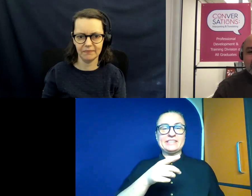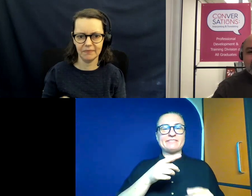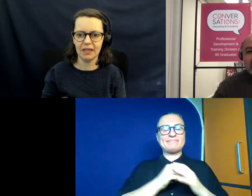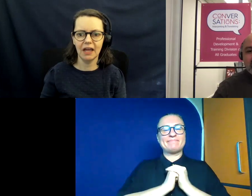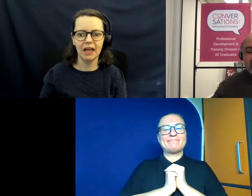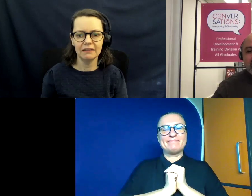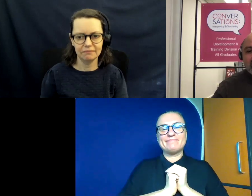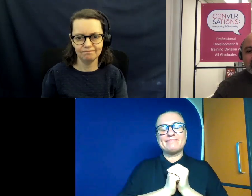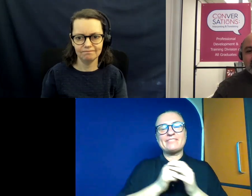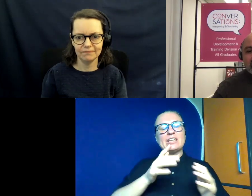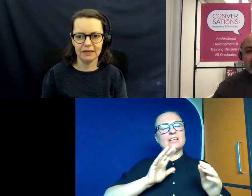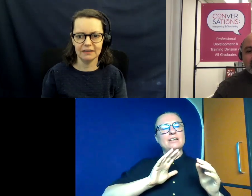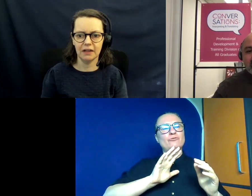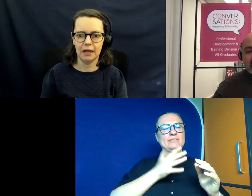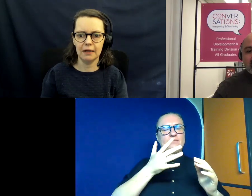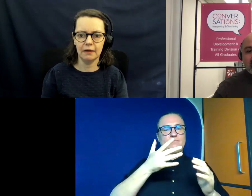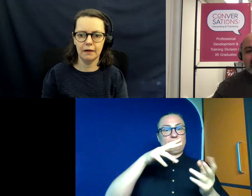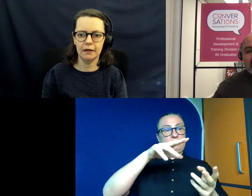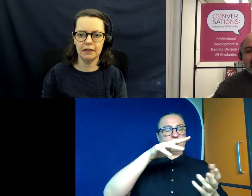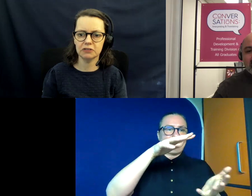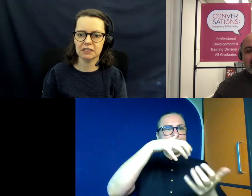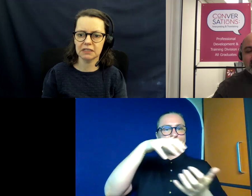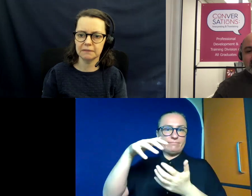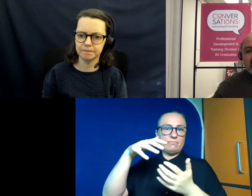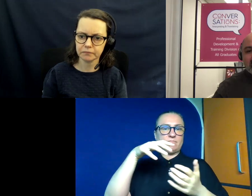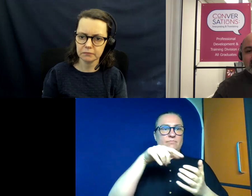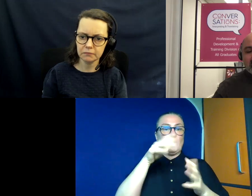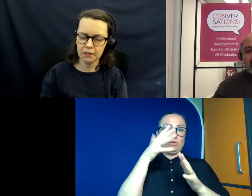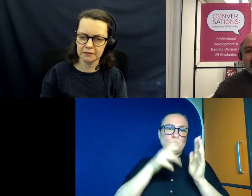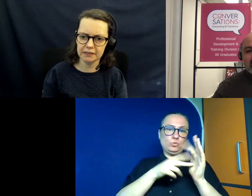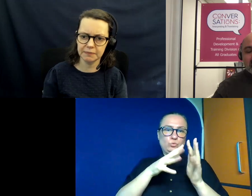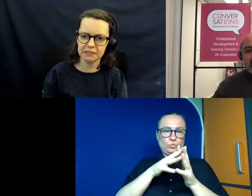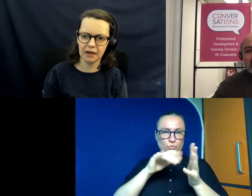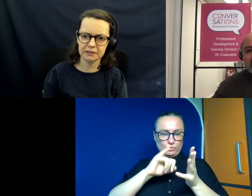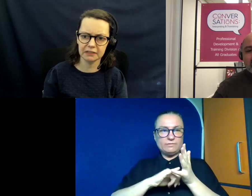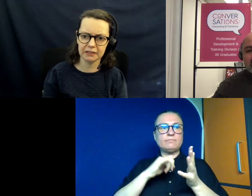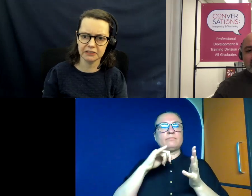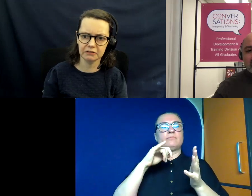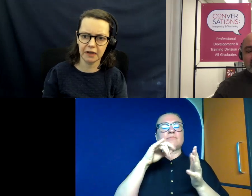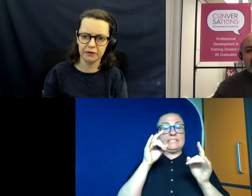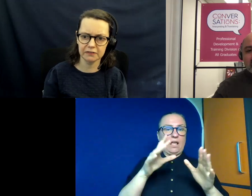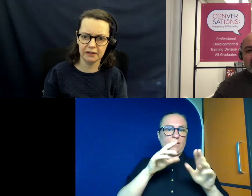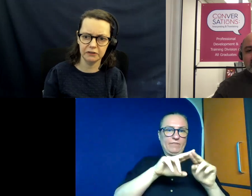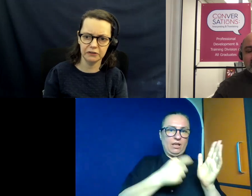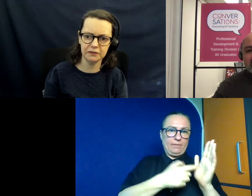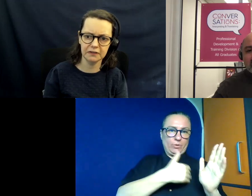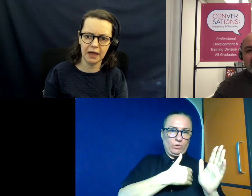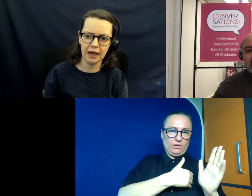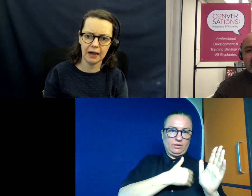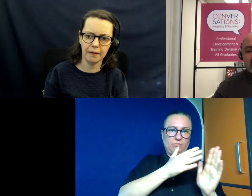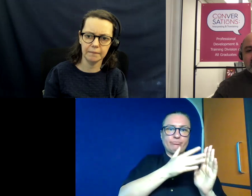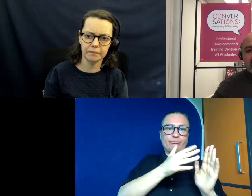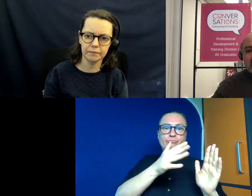times? Yeah. Interestingly, there's been data collected around the Auslan news.